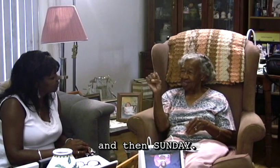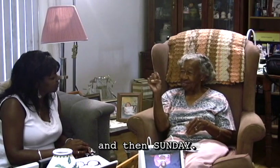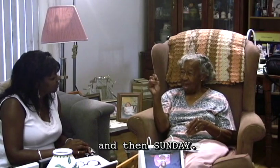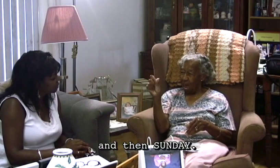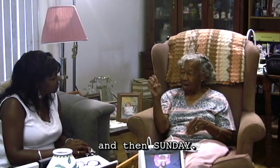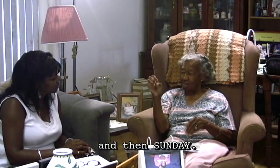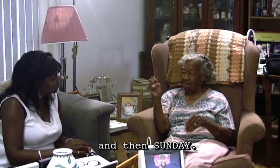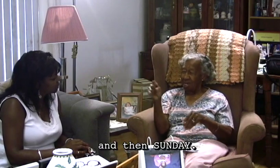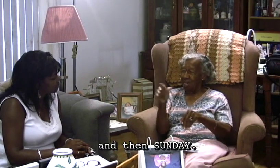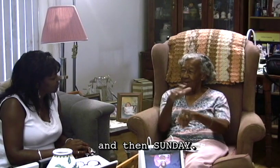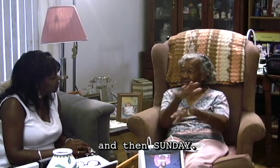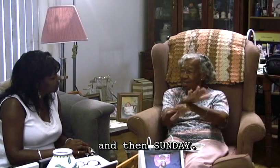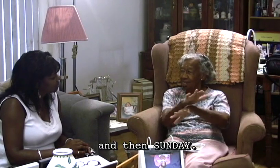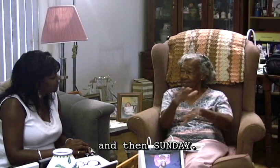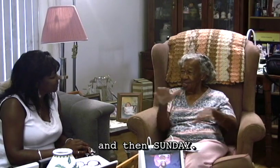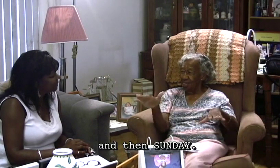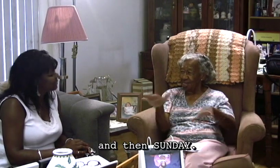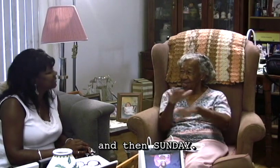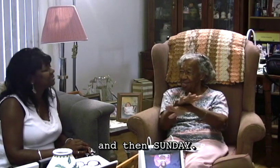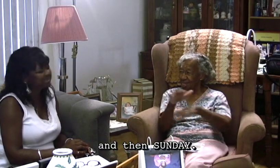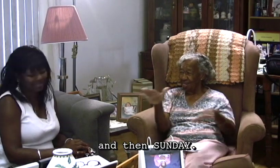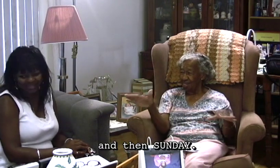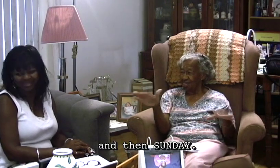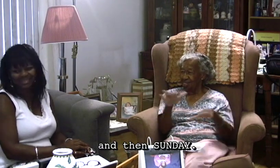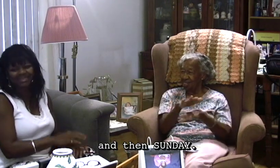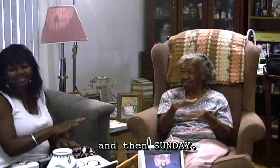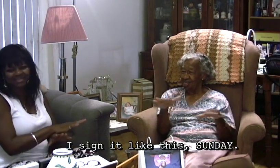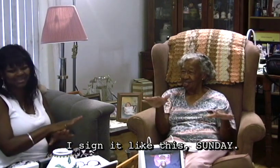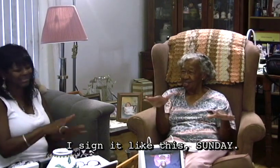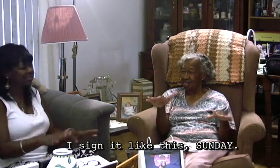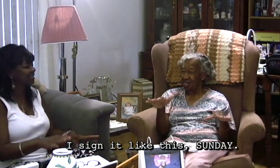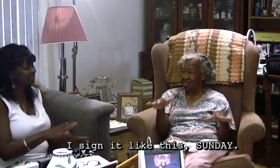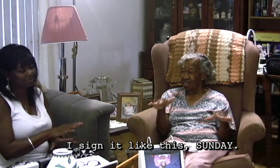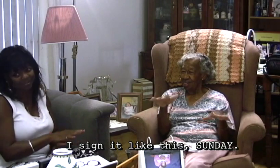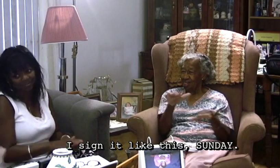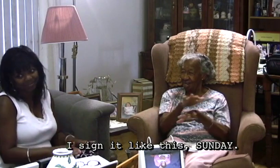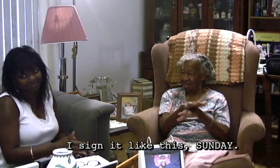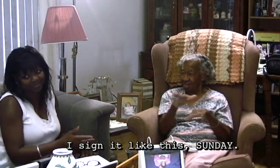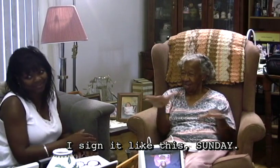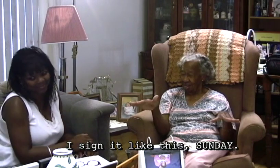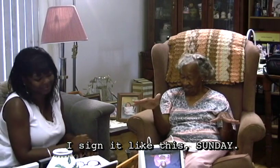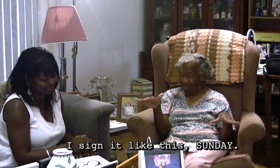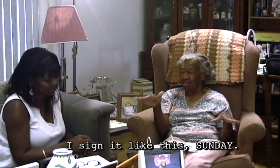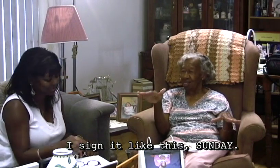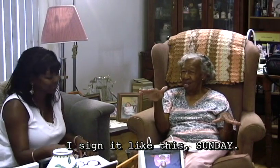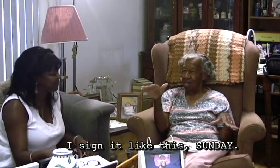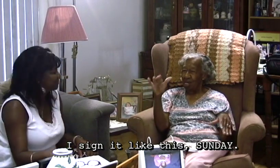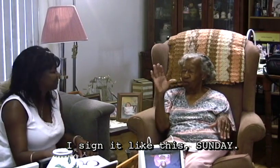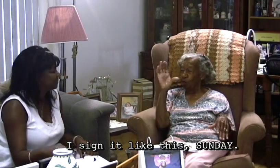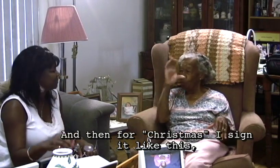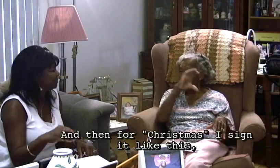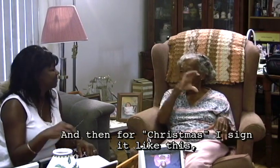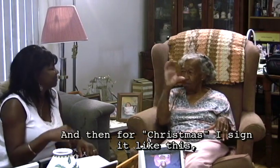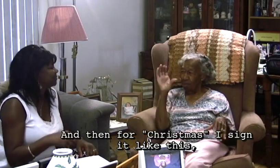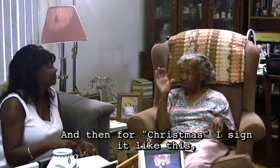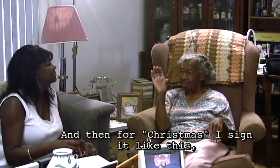Saturday, and then Sunday. Mm-hmm. Yeah, I sign it like this, Sunday. And then